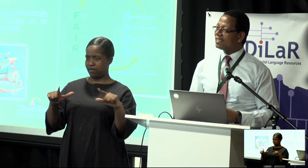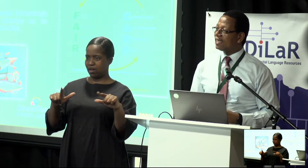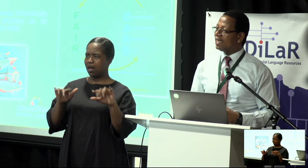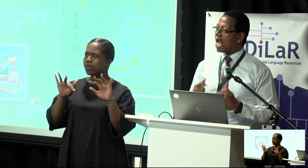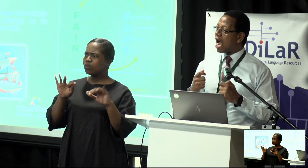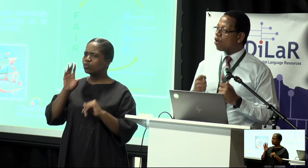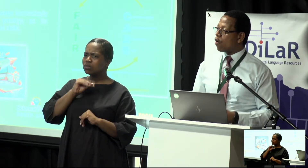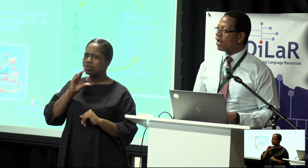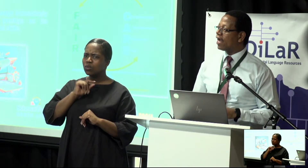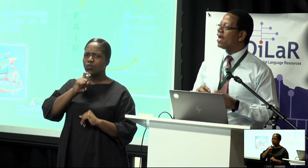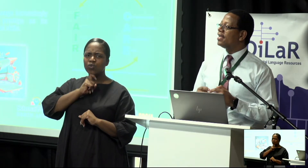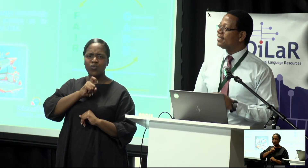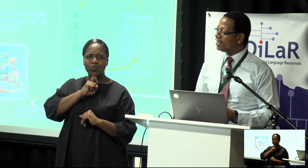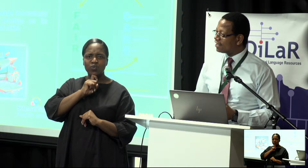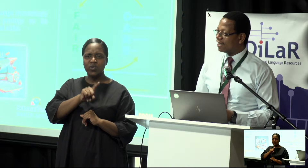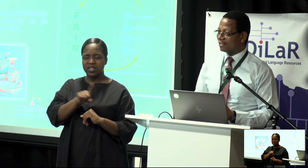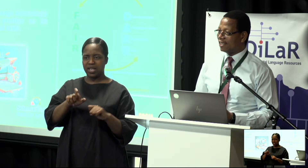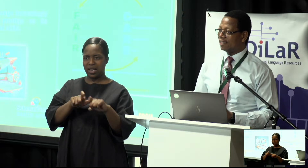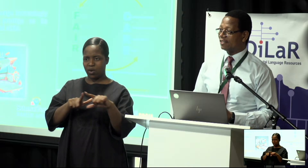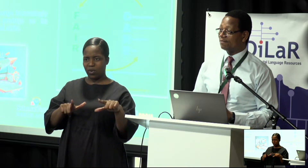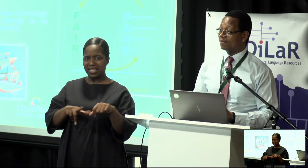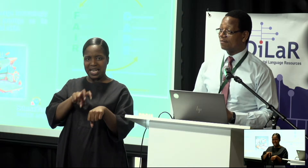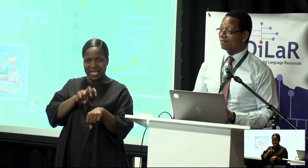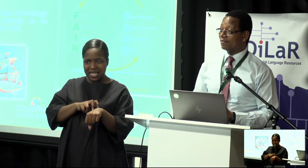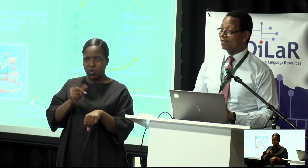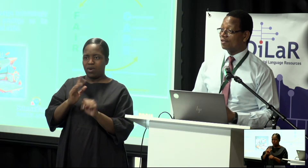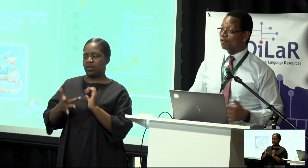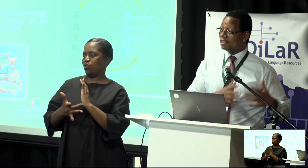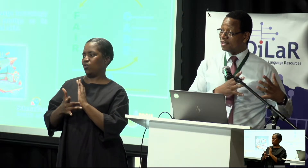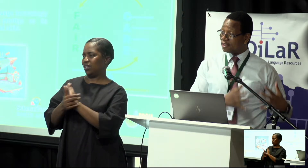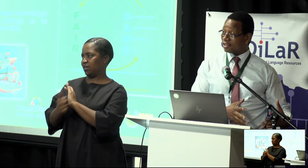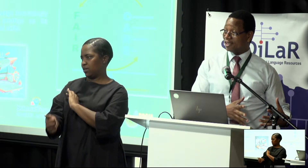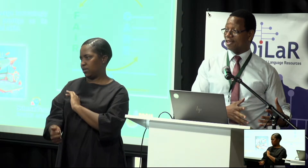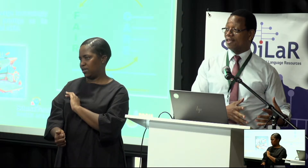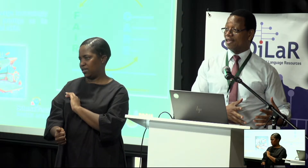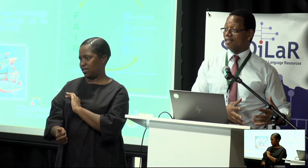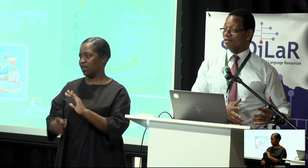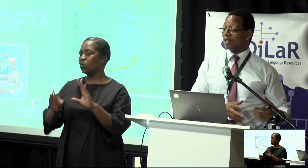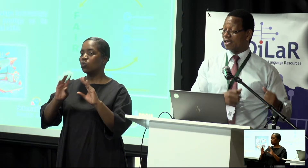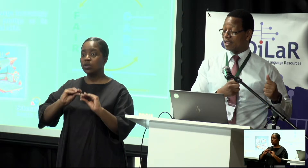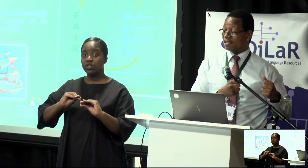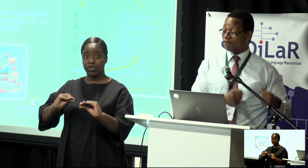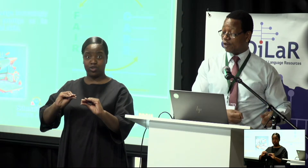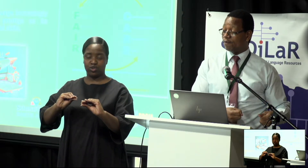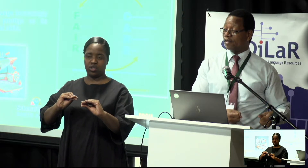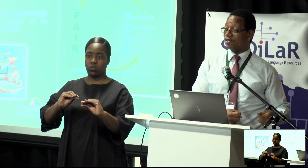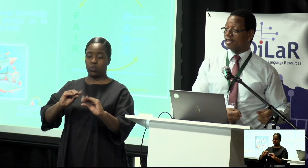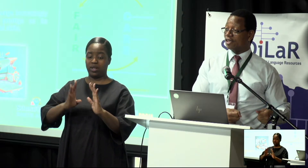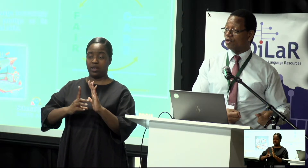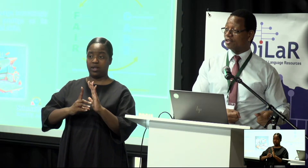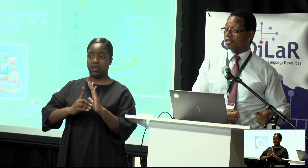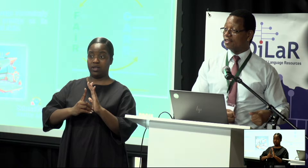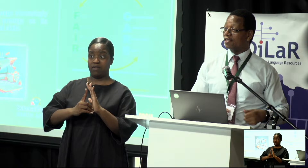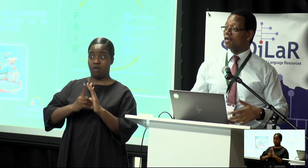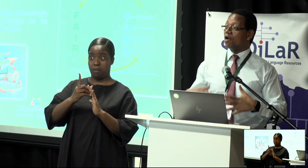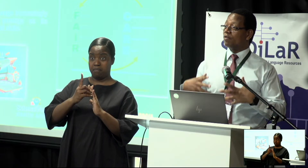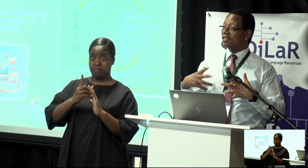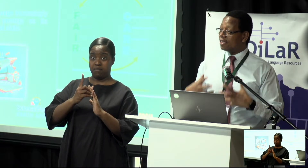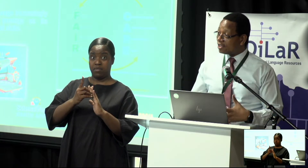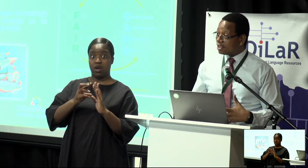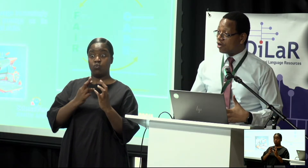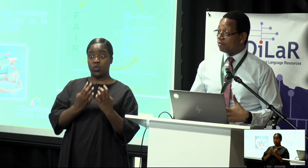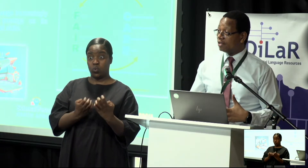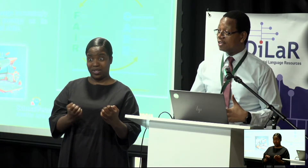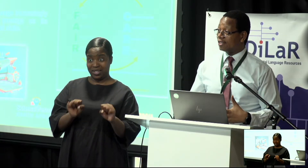speakers increasingly acquire digital skills. So we teach, we develop the resources,